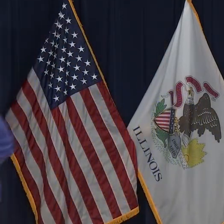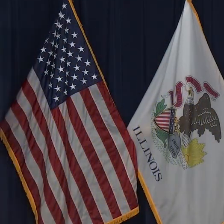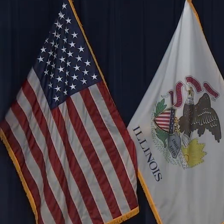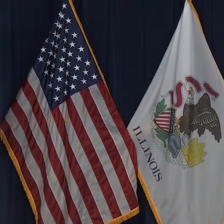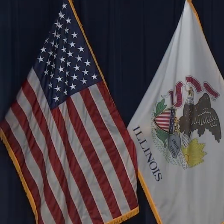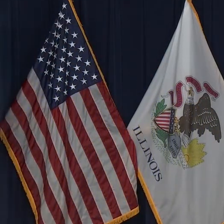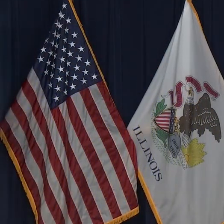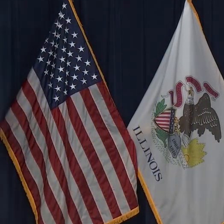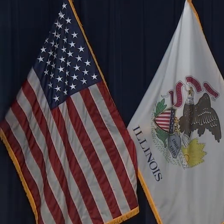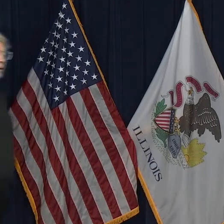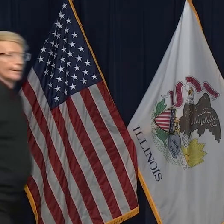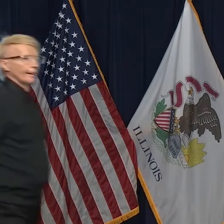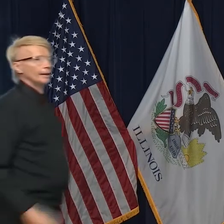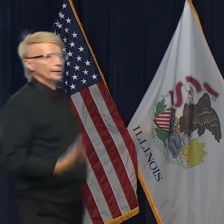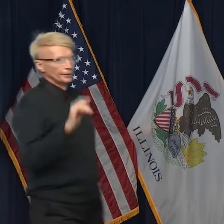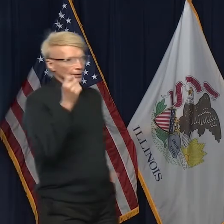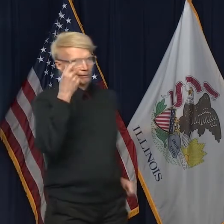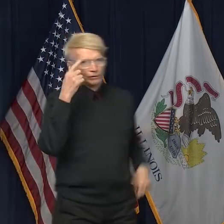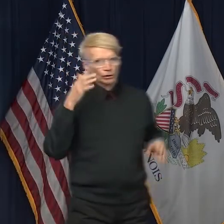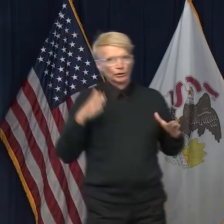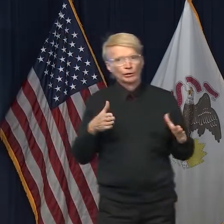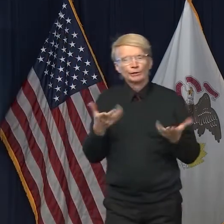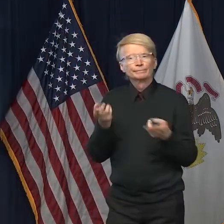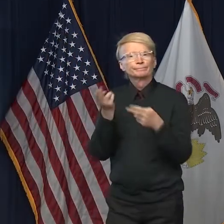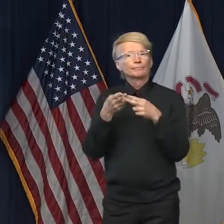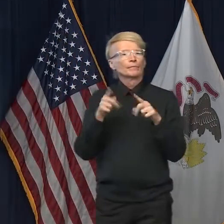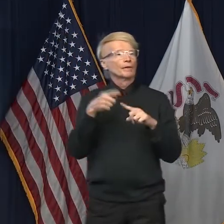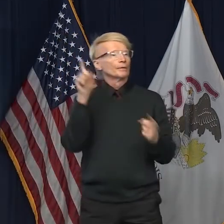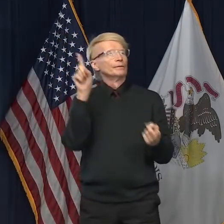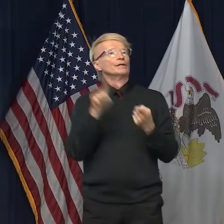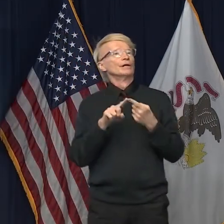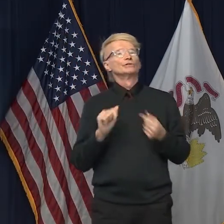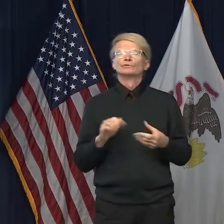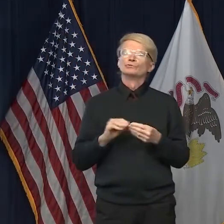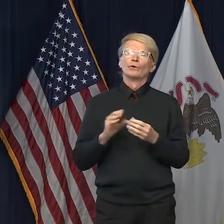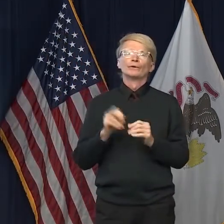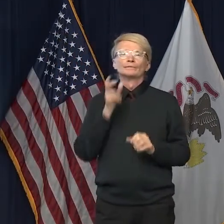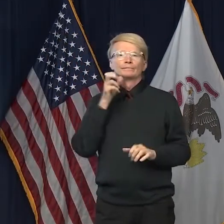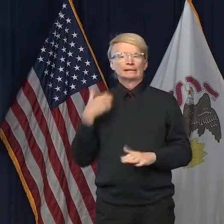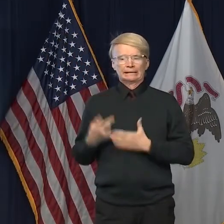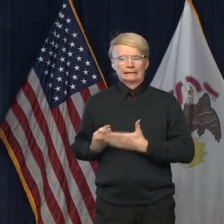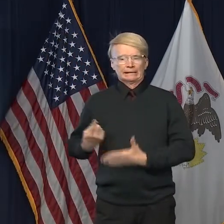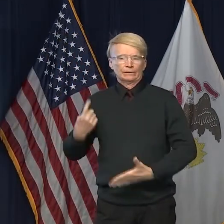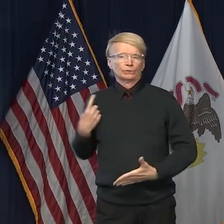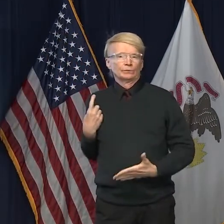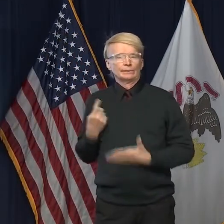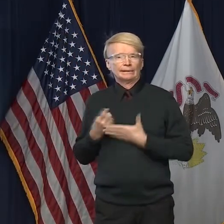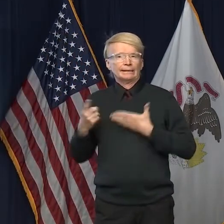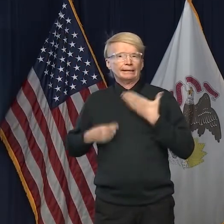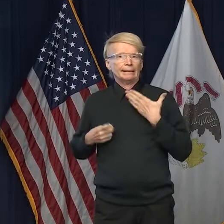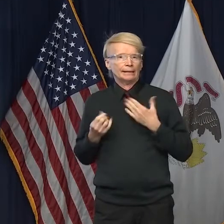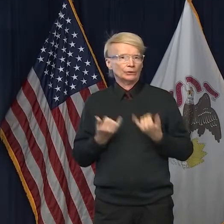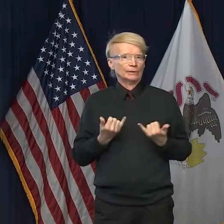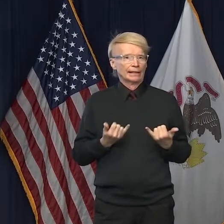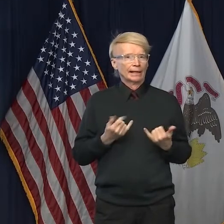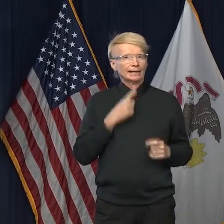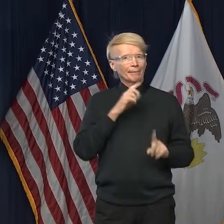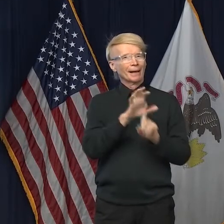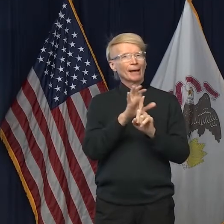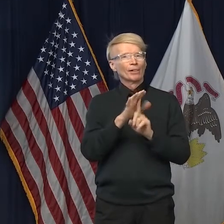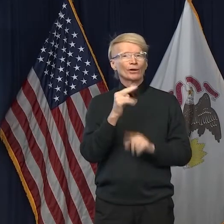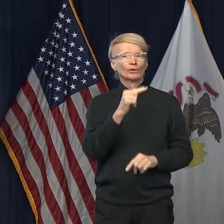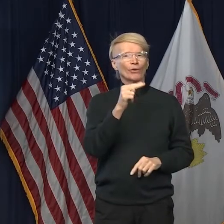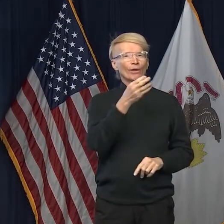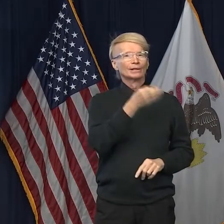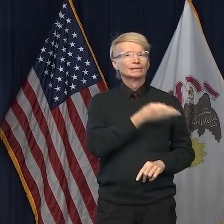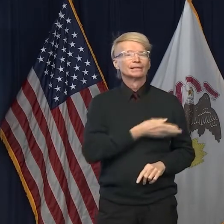Governor, speaking of mitigations, if you heard the story over the weekend, broke today, a popular restaurant on the north